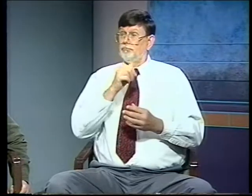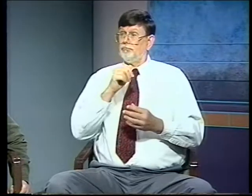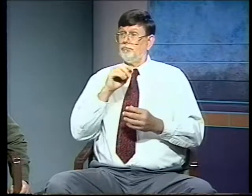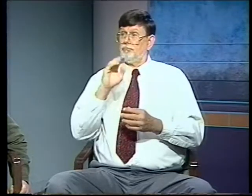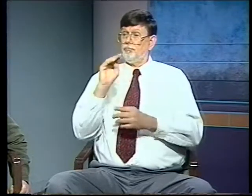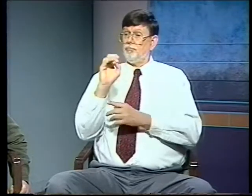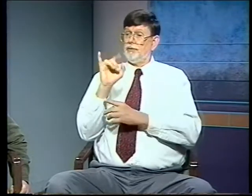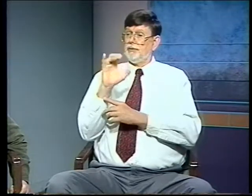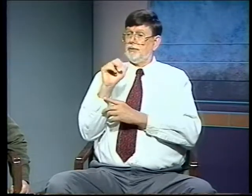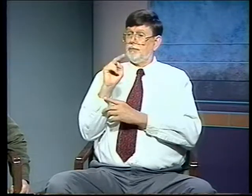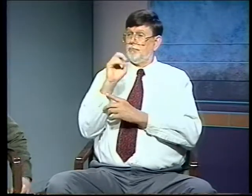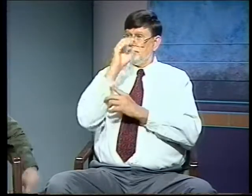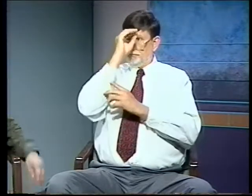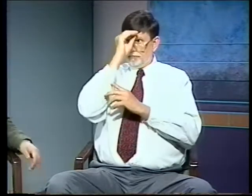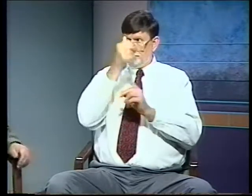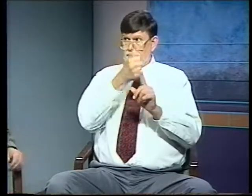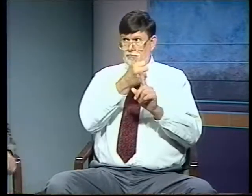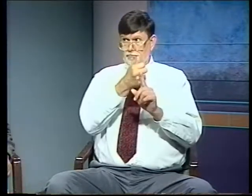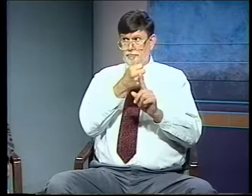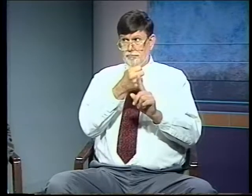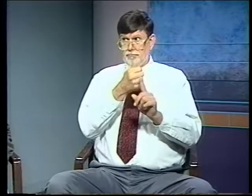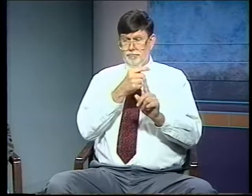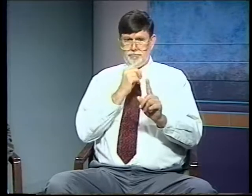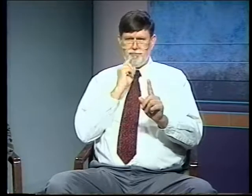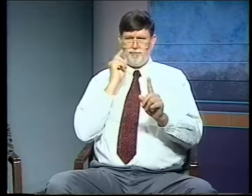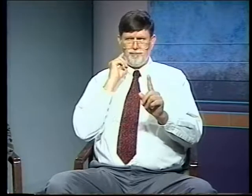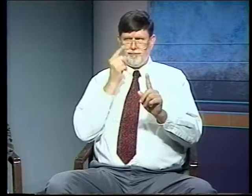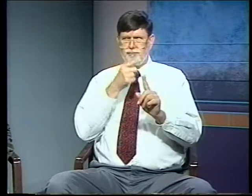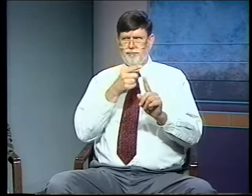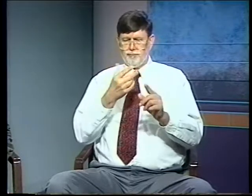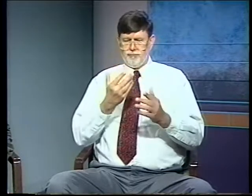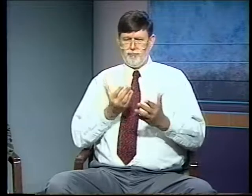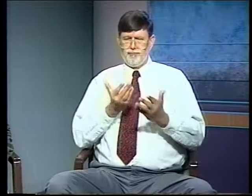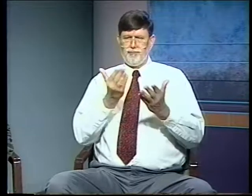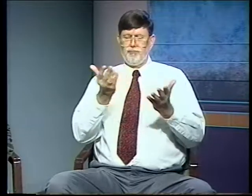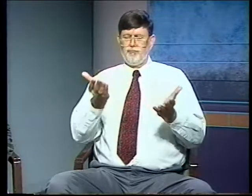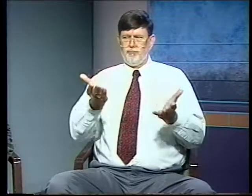there was a deaf person who was a Mexican gentleman,